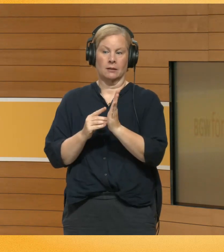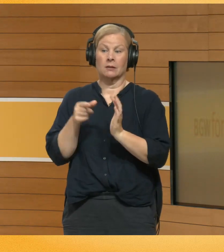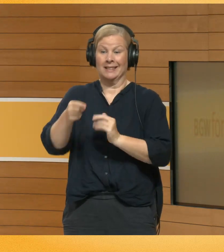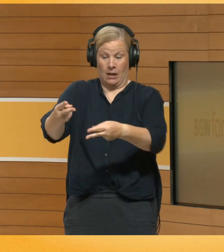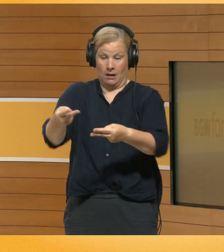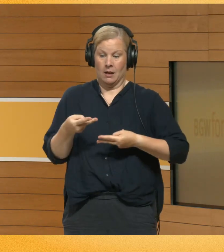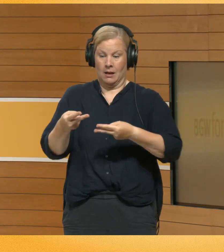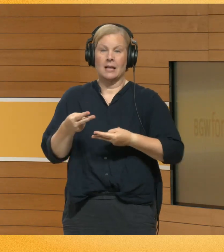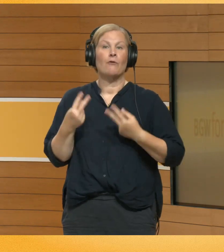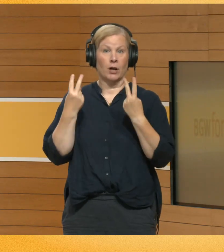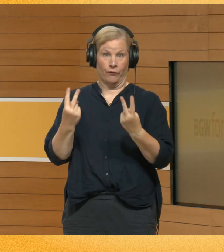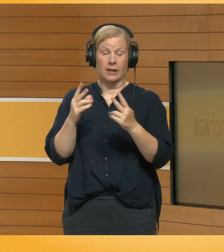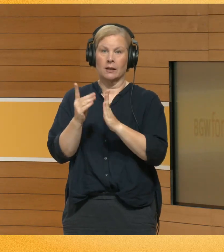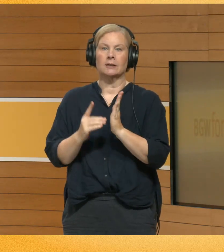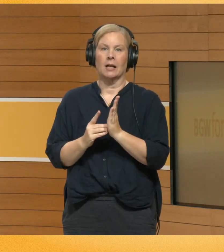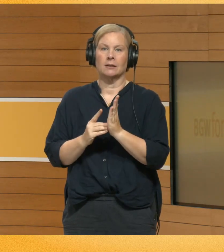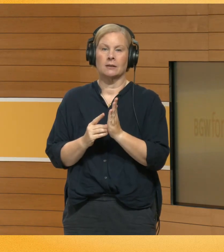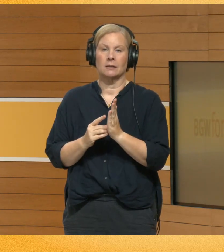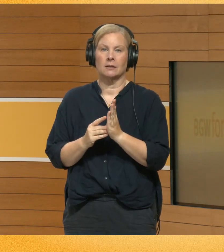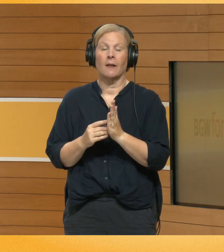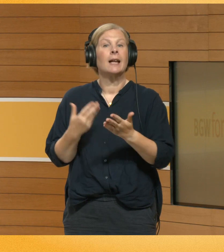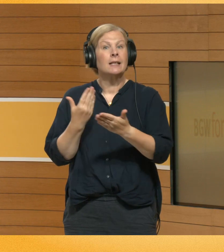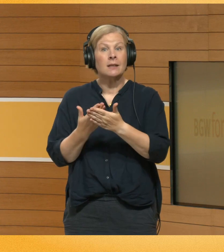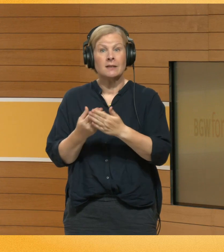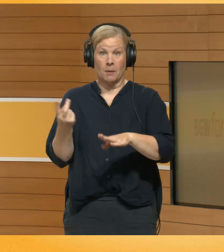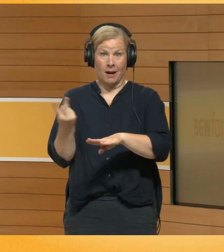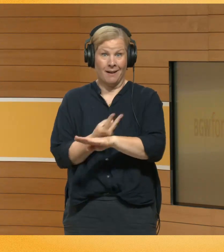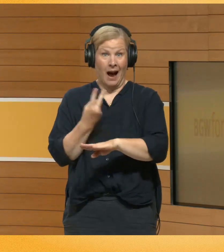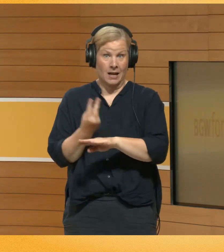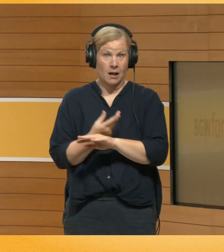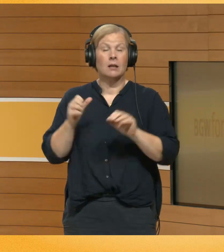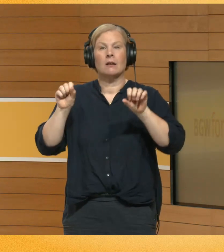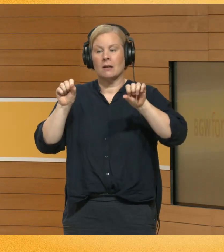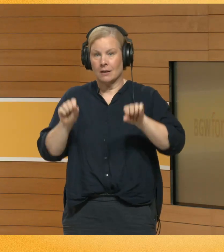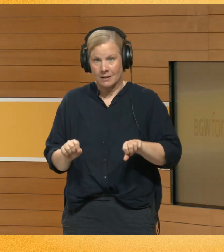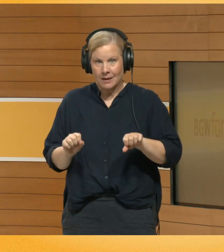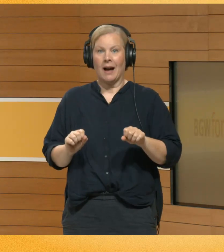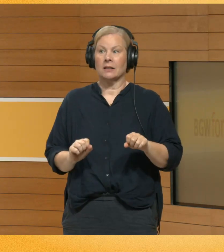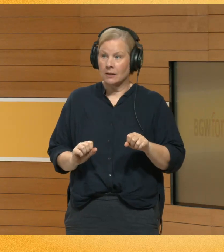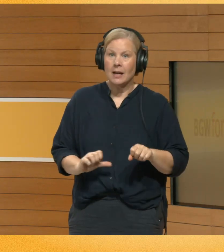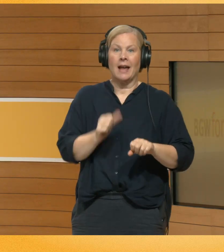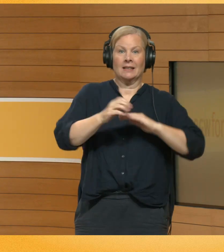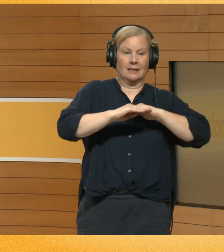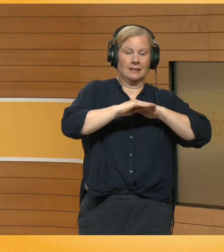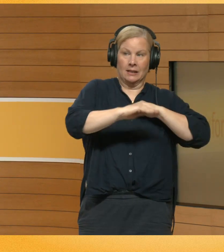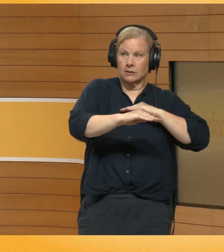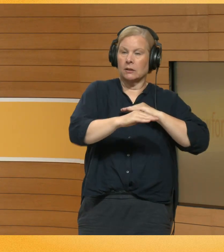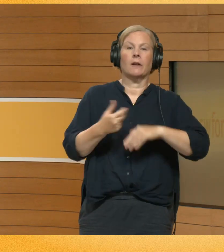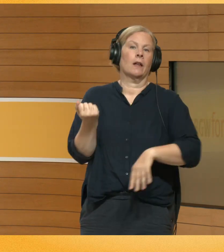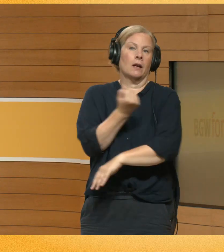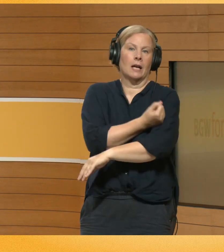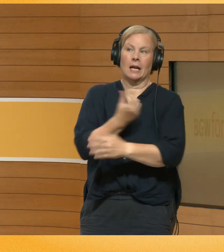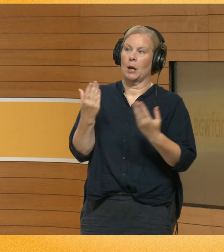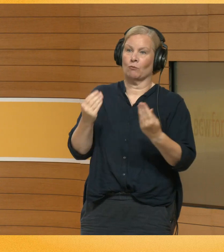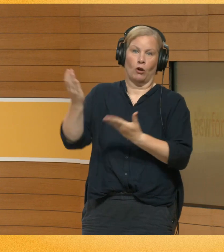COVAX vaccine. Another instrument which is Ghana is very proud of,